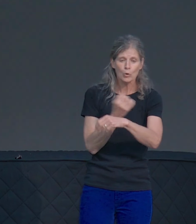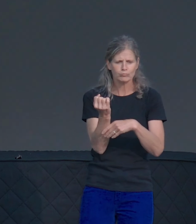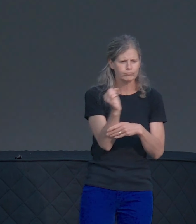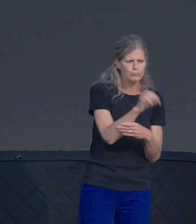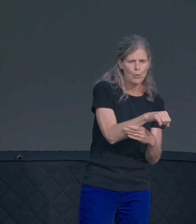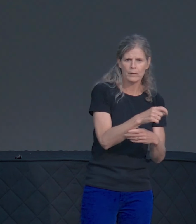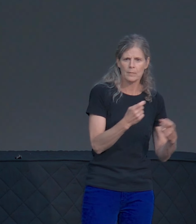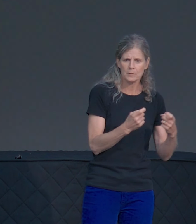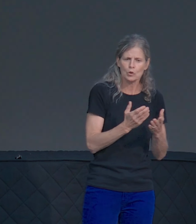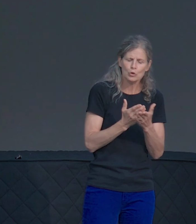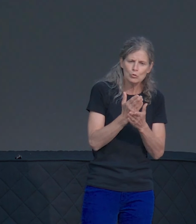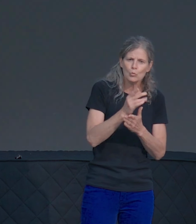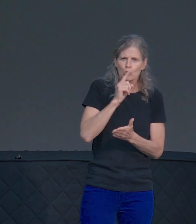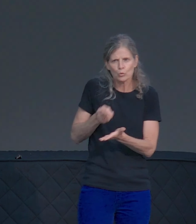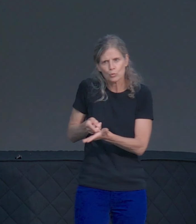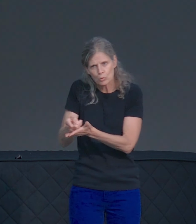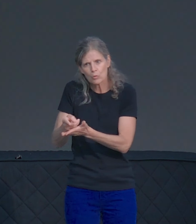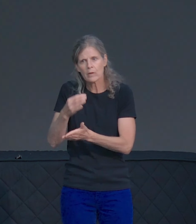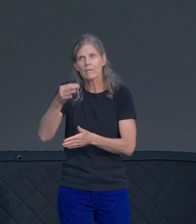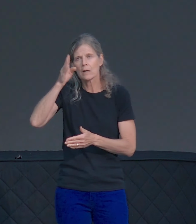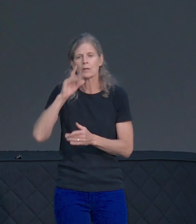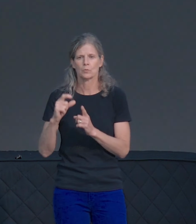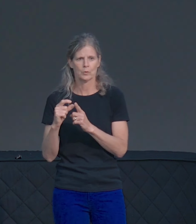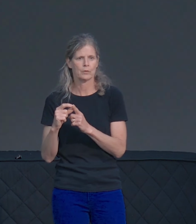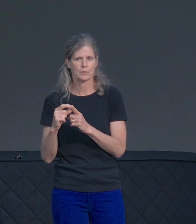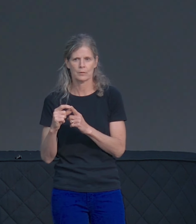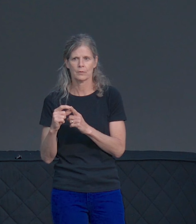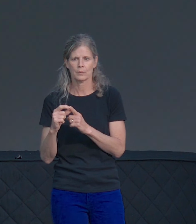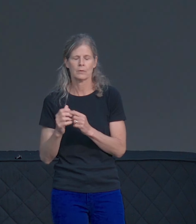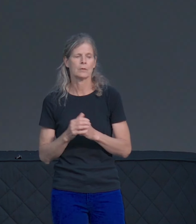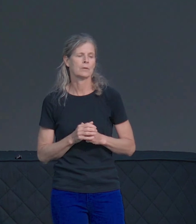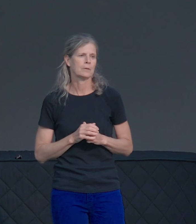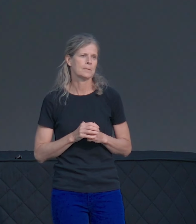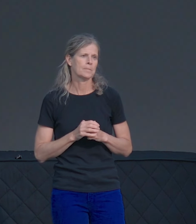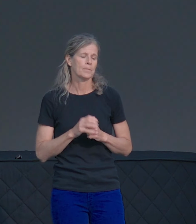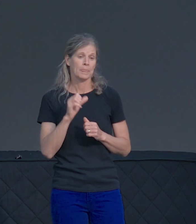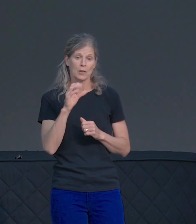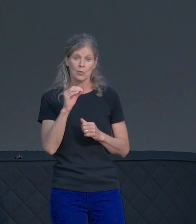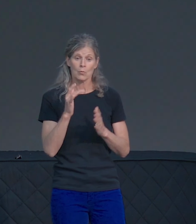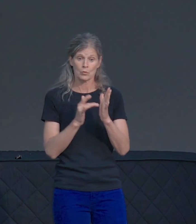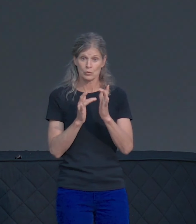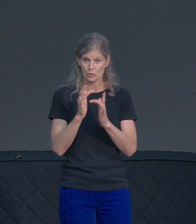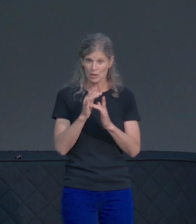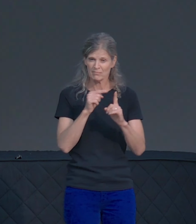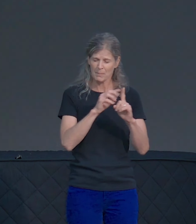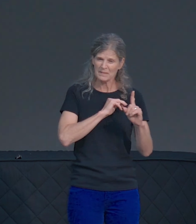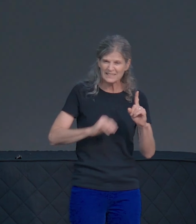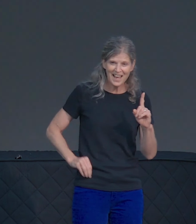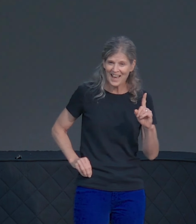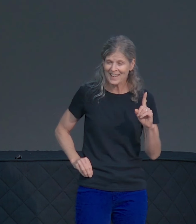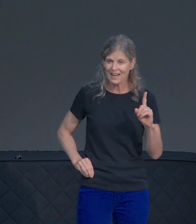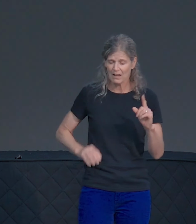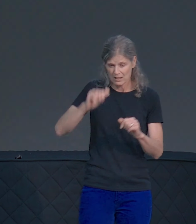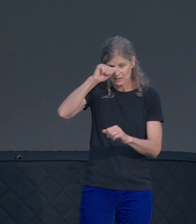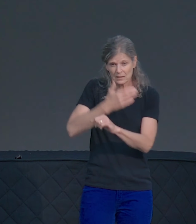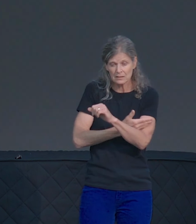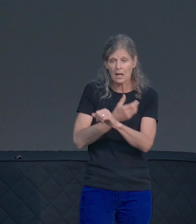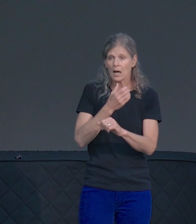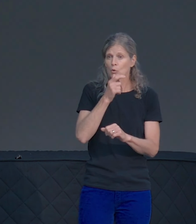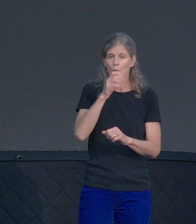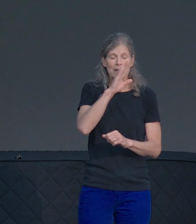sin comes through the truth of the Word of God. And so as Jesus, the Messiah, the Son